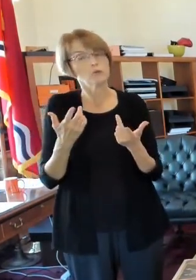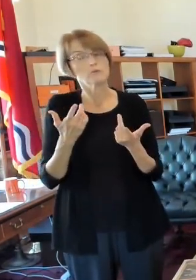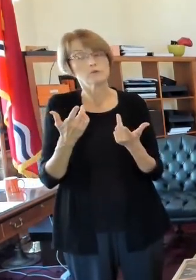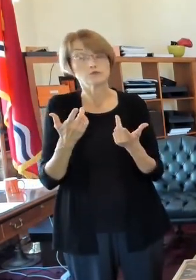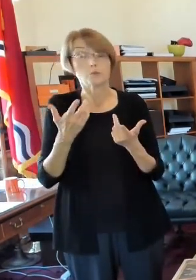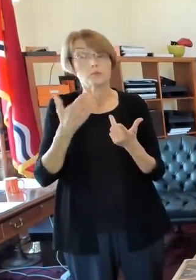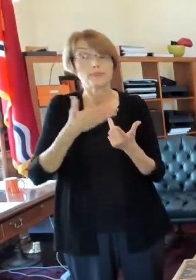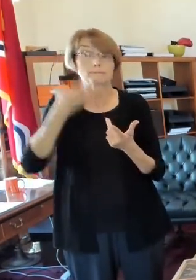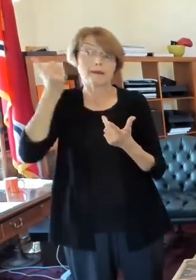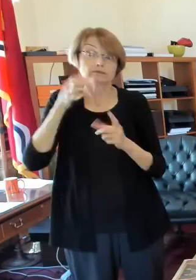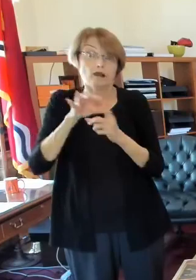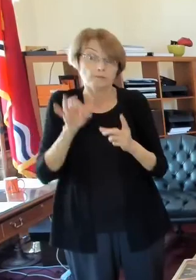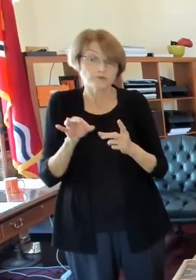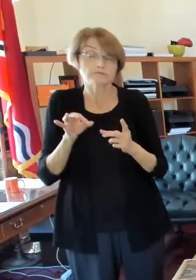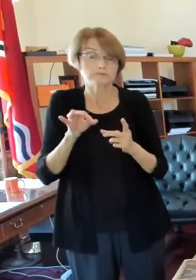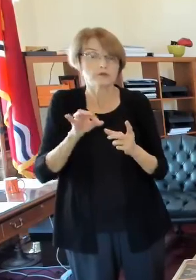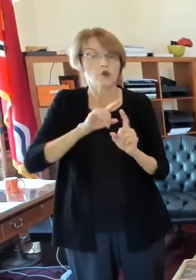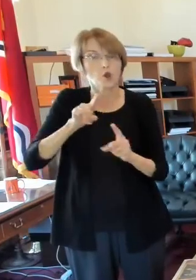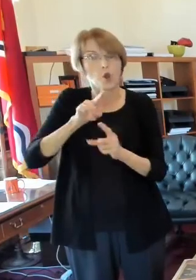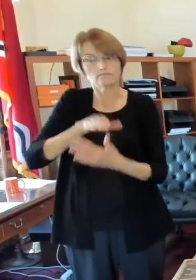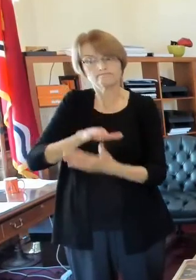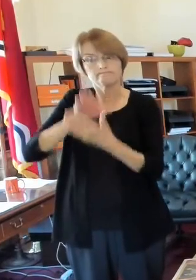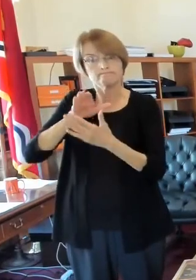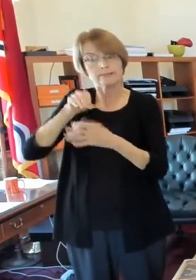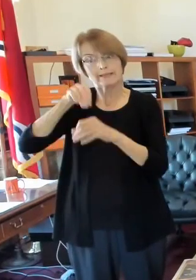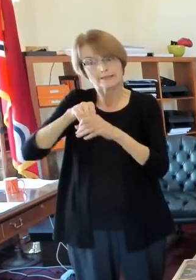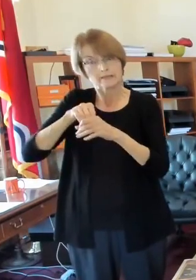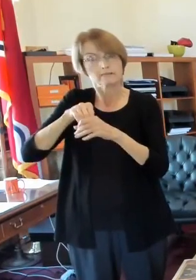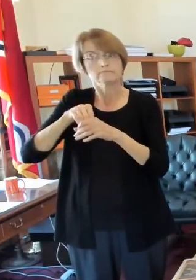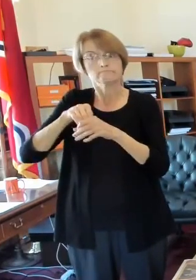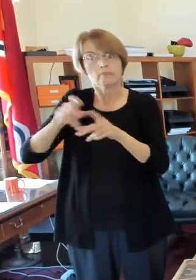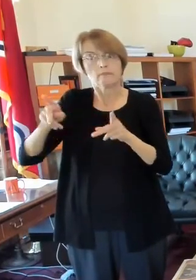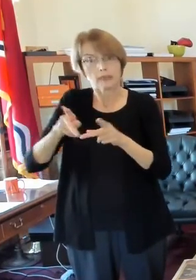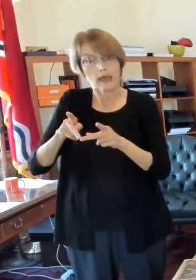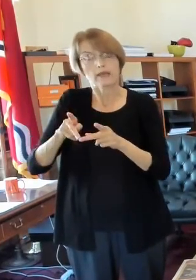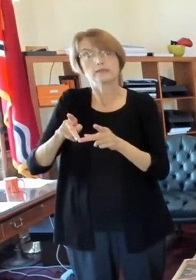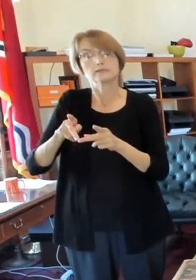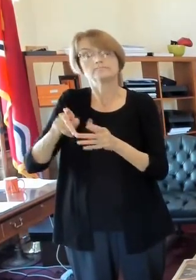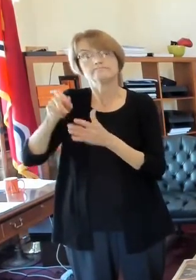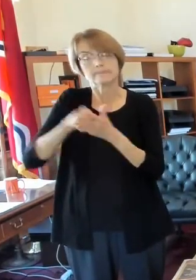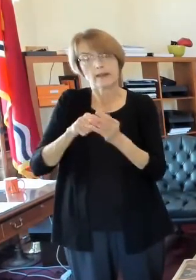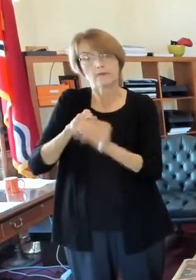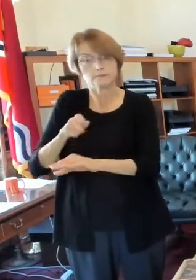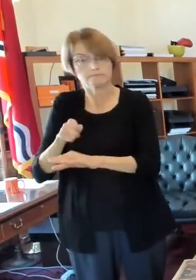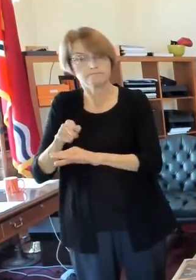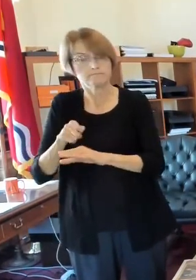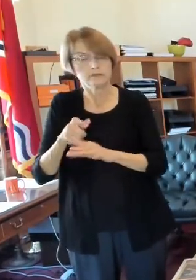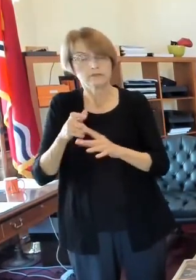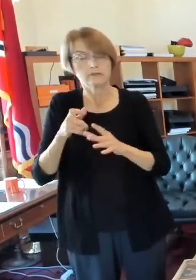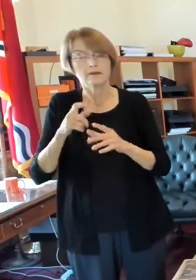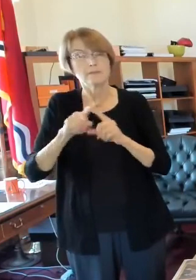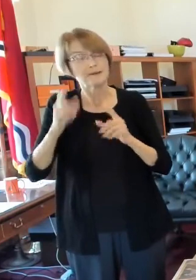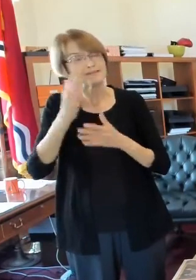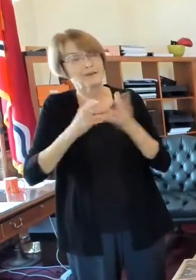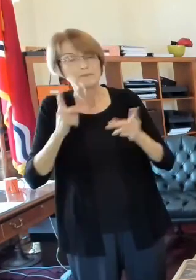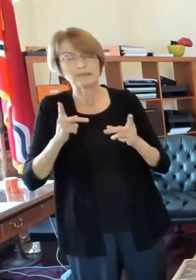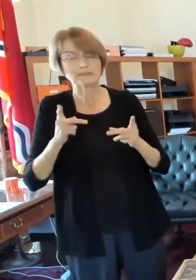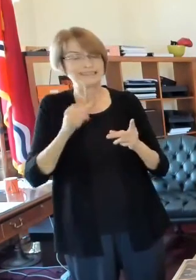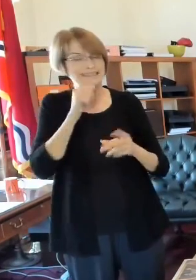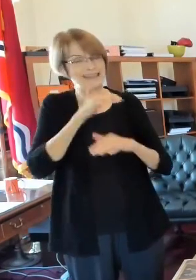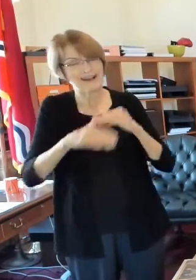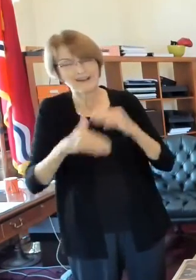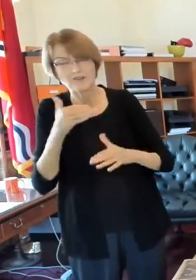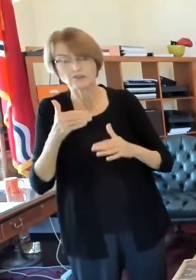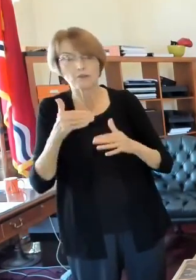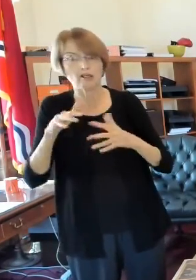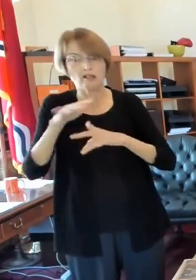the best option. But we also understand that there are people that are uncomfortable doing that and want to vote